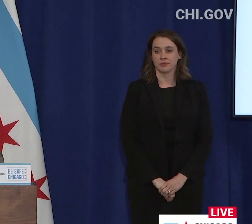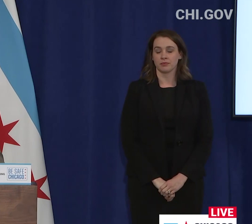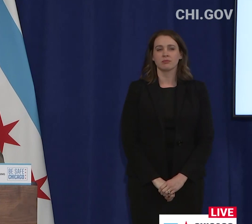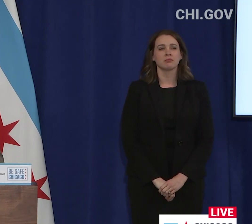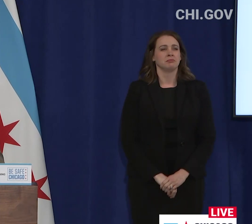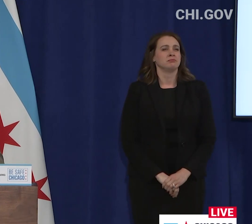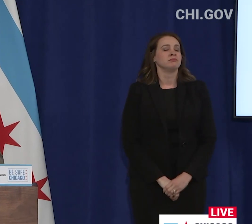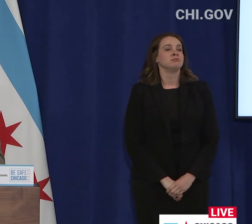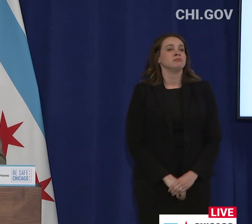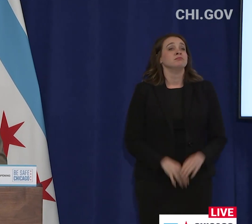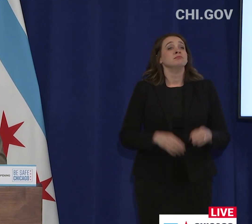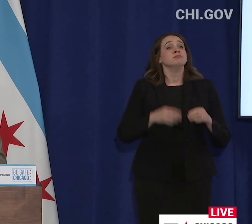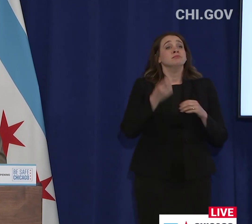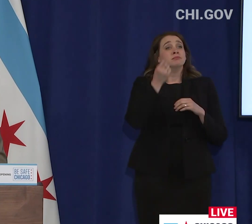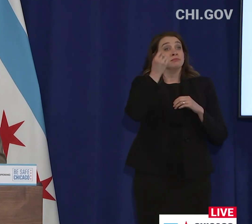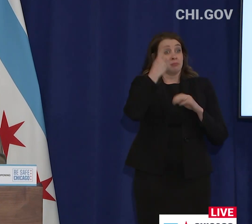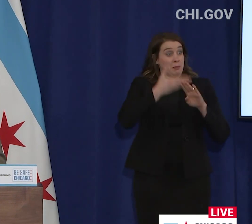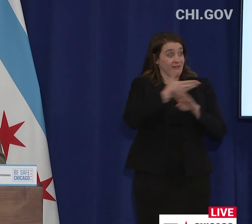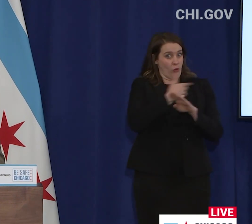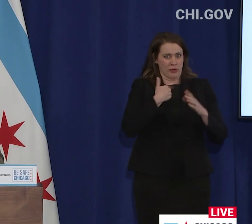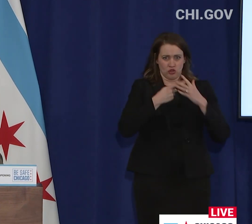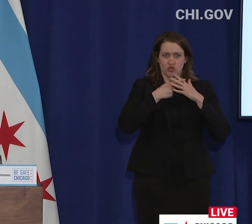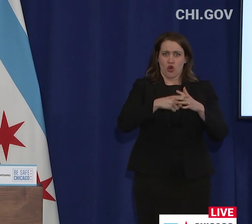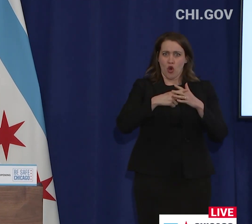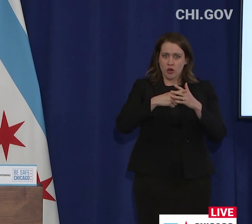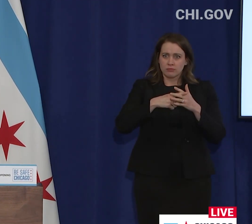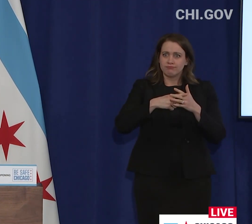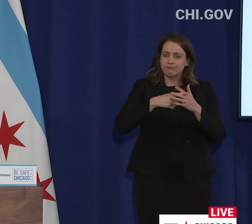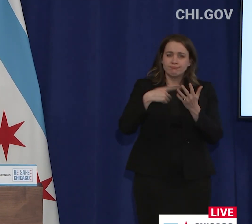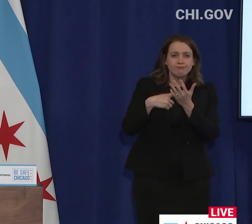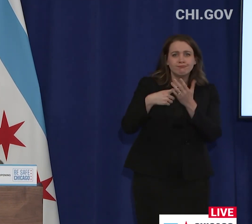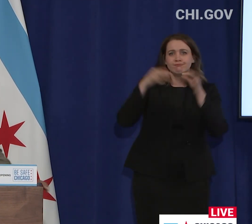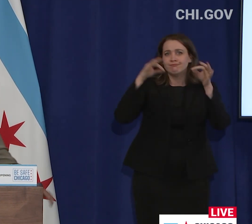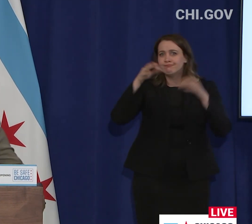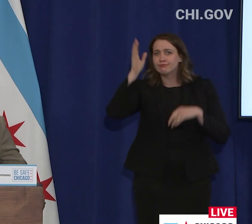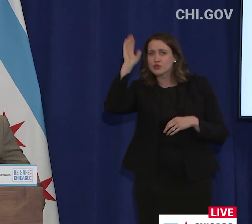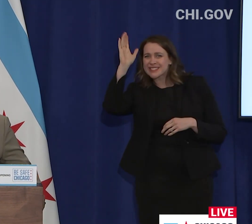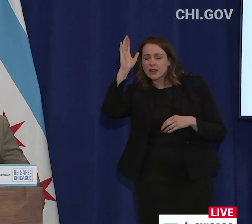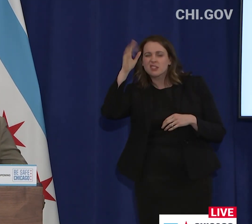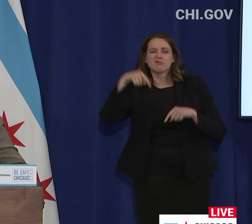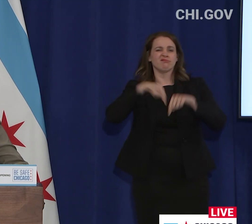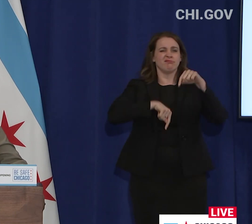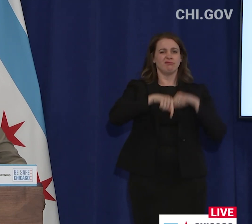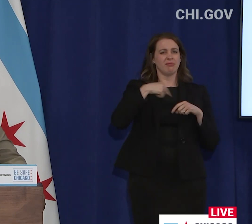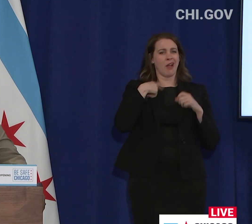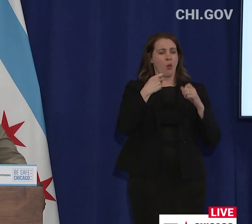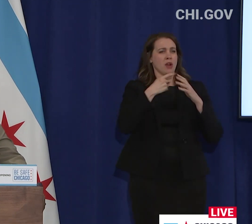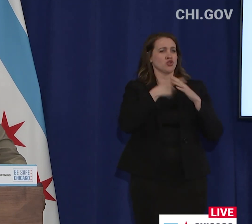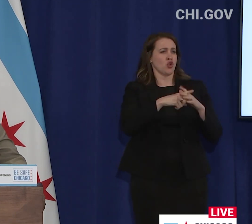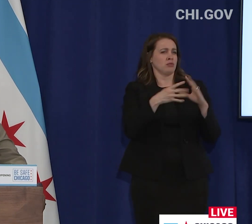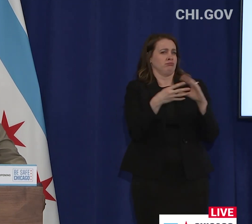Before we begin our substantive discussion today, I want to start with a few words.